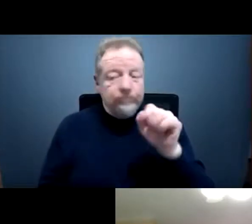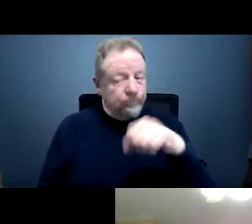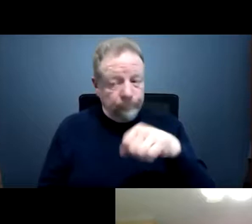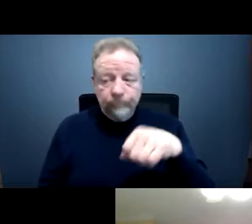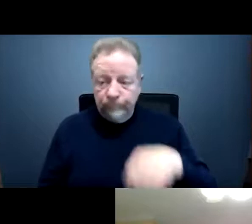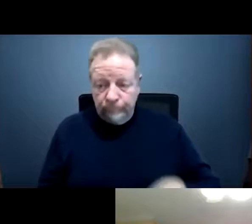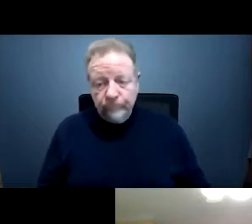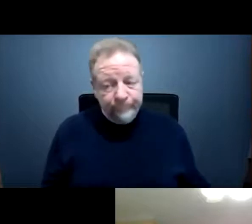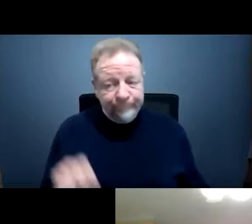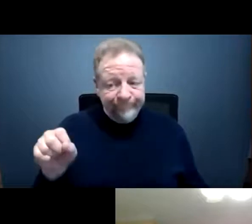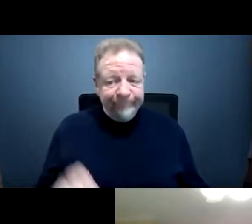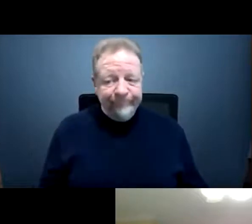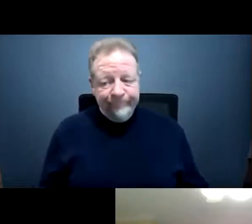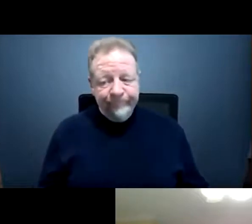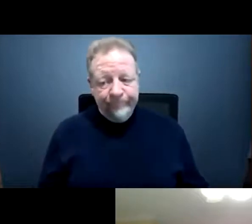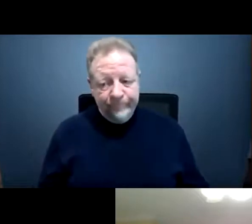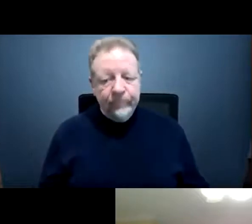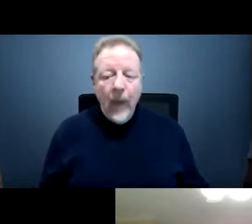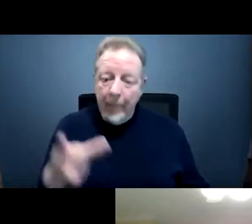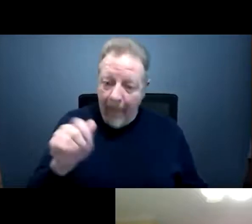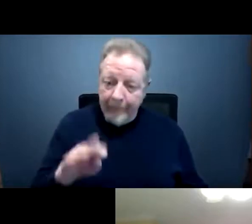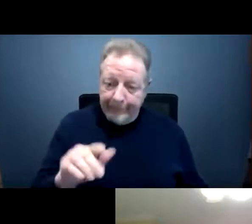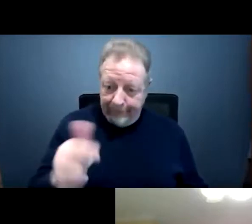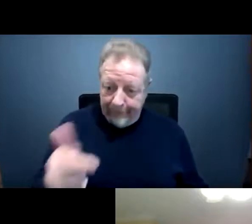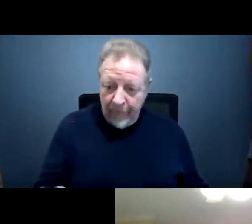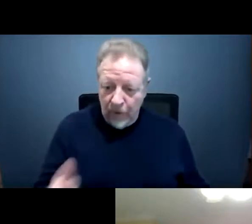Yeah. Look like Pam, Yes. you had your hand up?